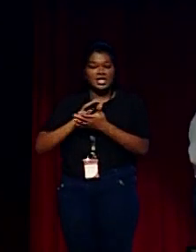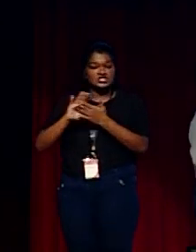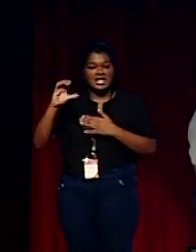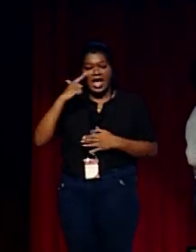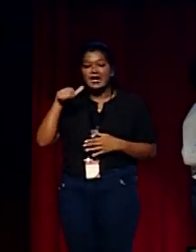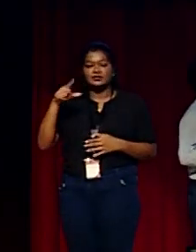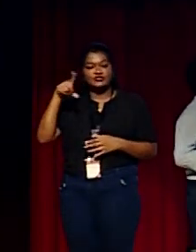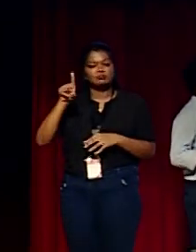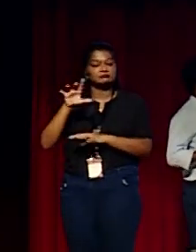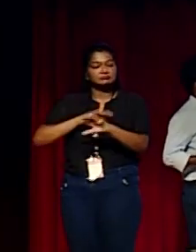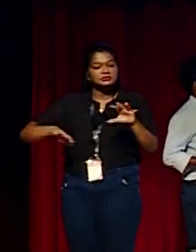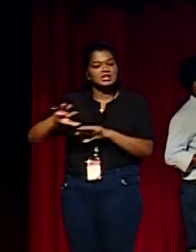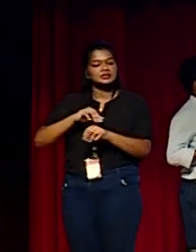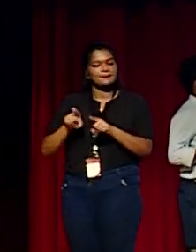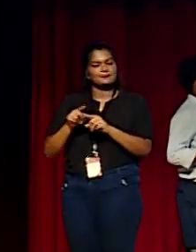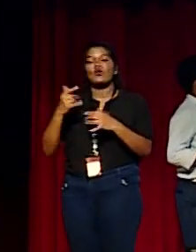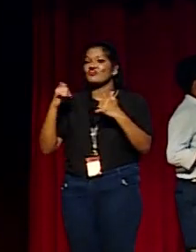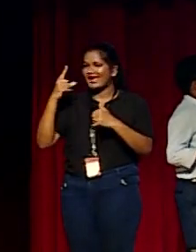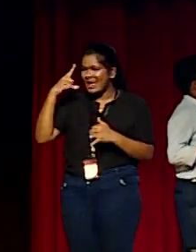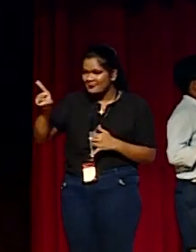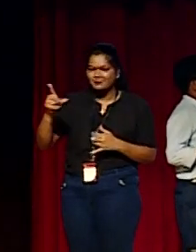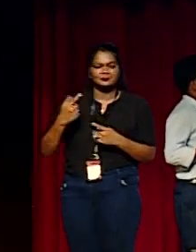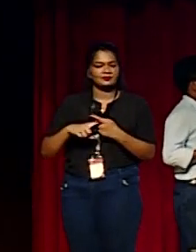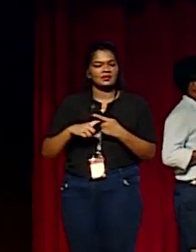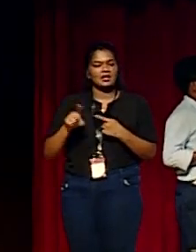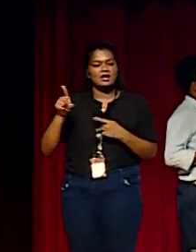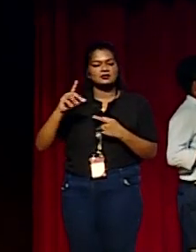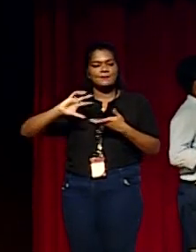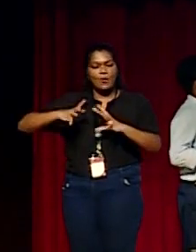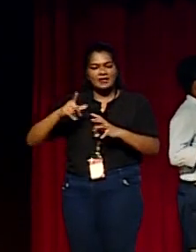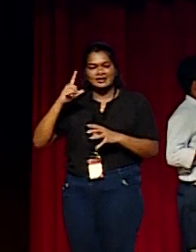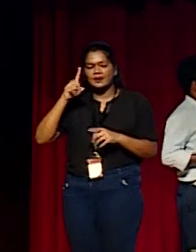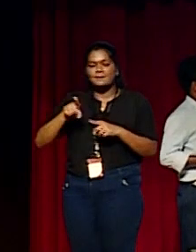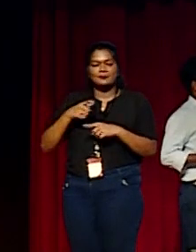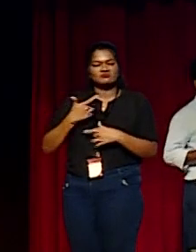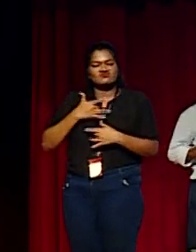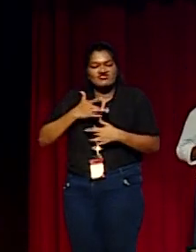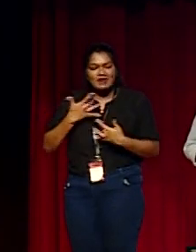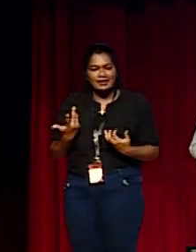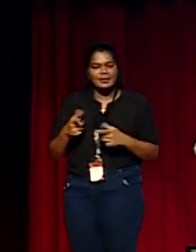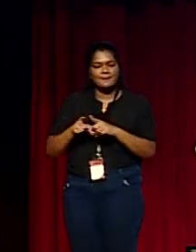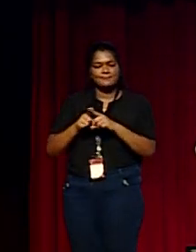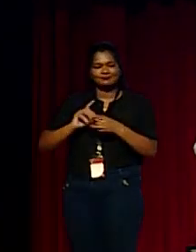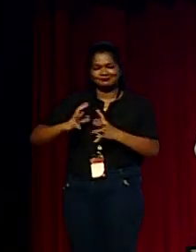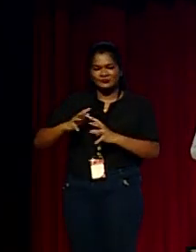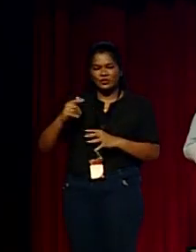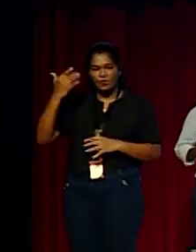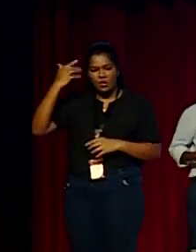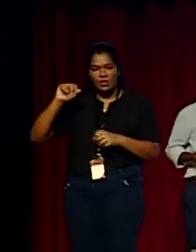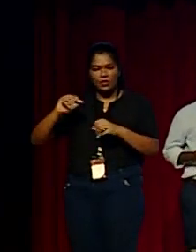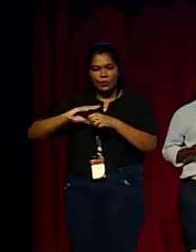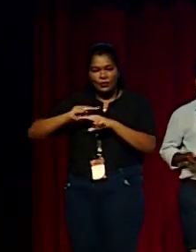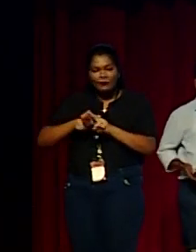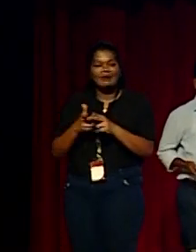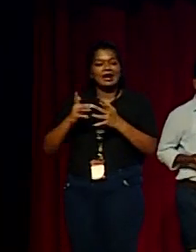and designing control modalities for game, modeling emotions and monitoring cognitive loads, and designing